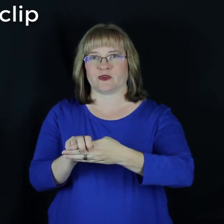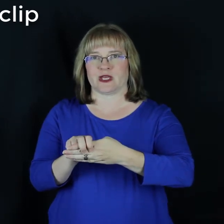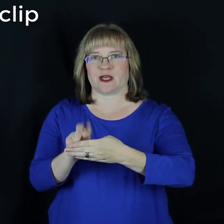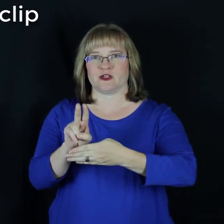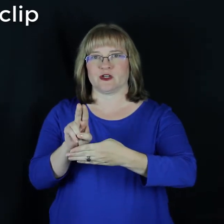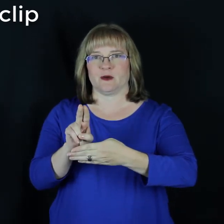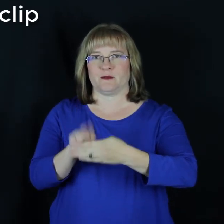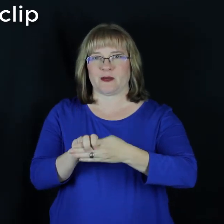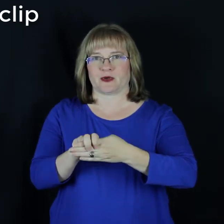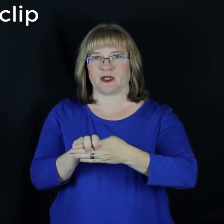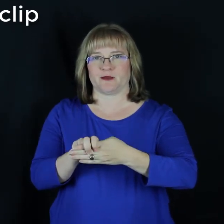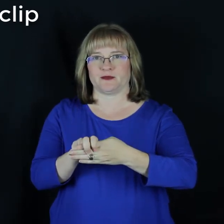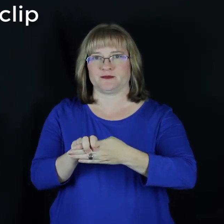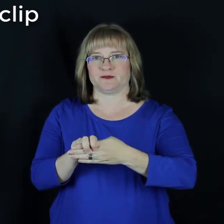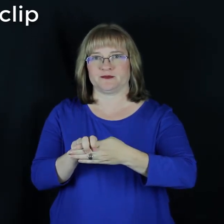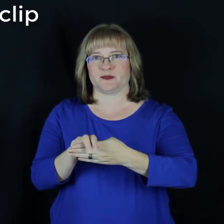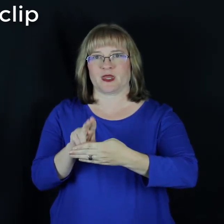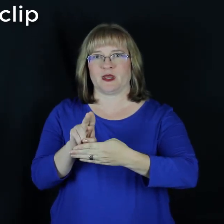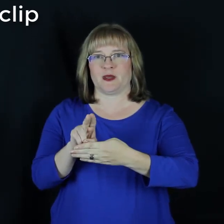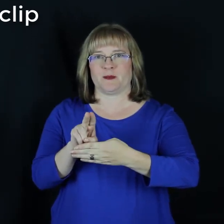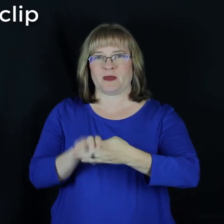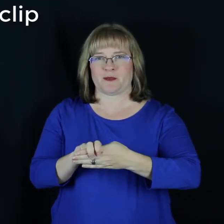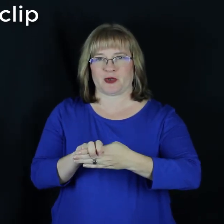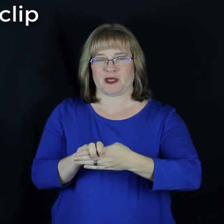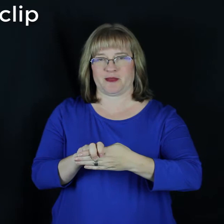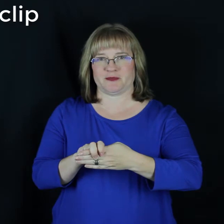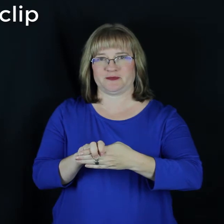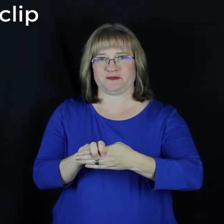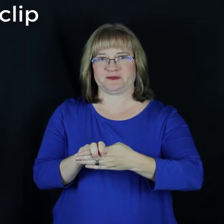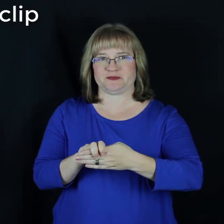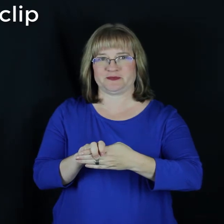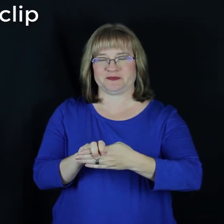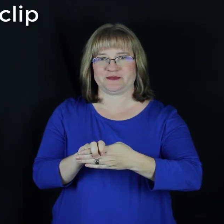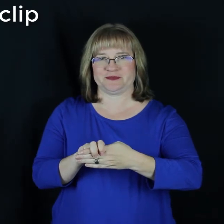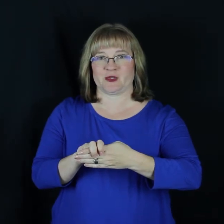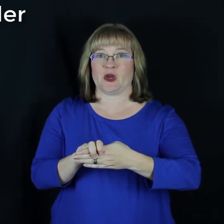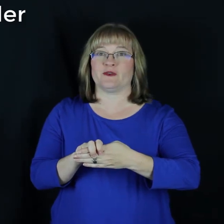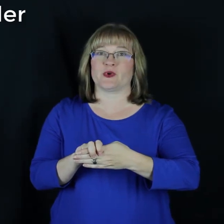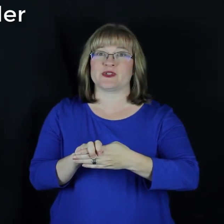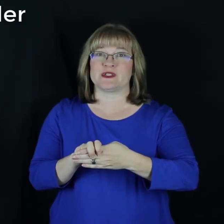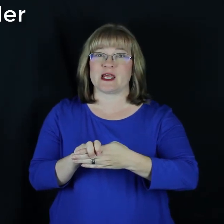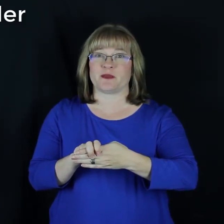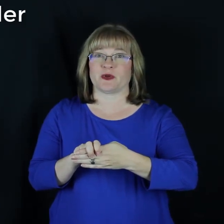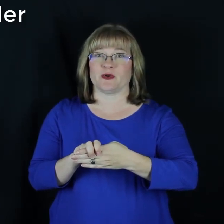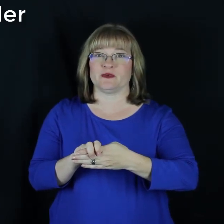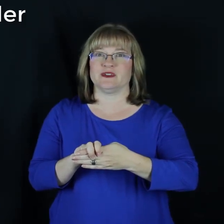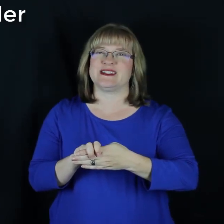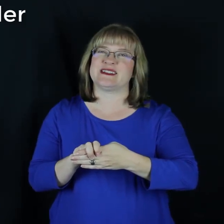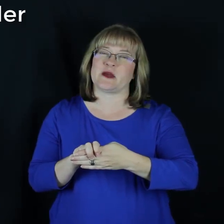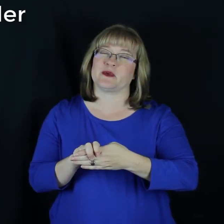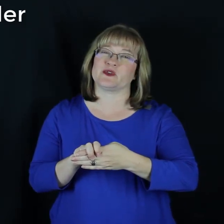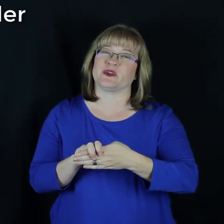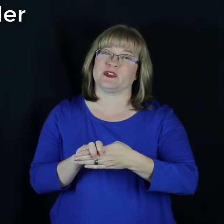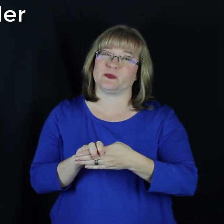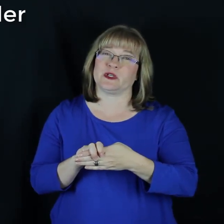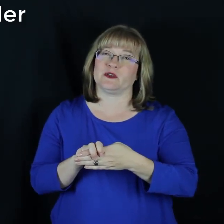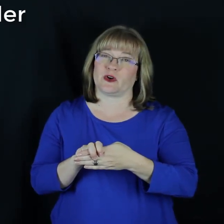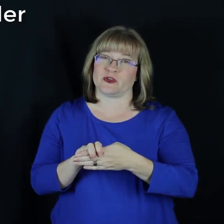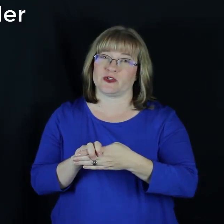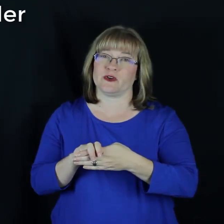the edge. Paper clip. Paper clip. For stapler, staplers are a little bit larger,